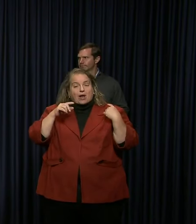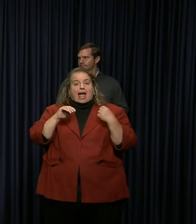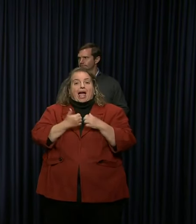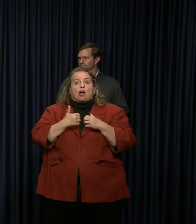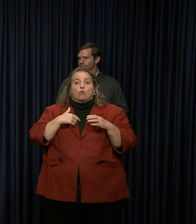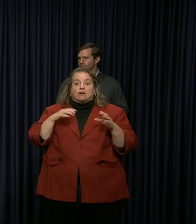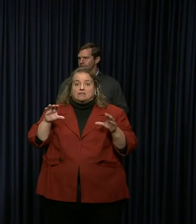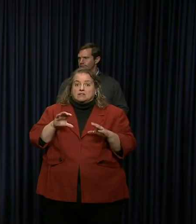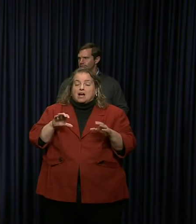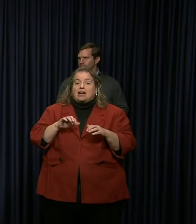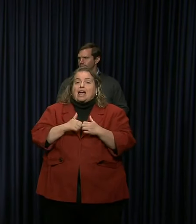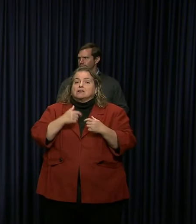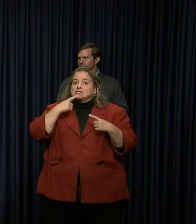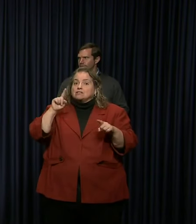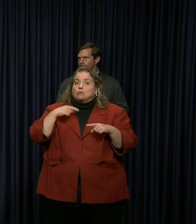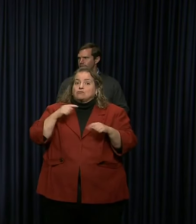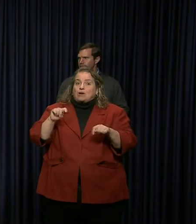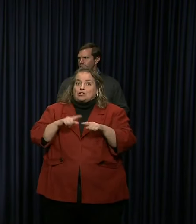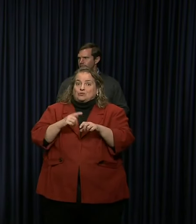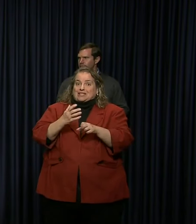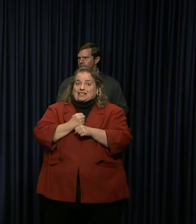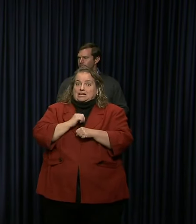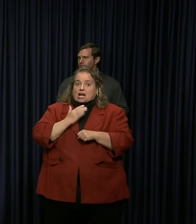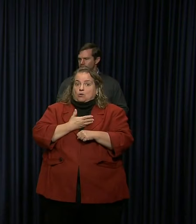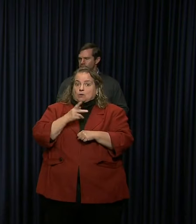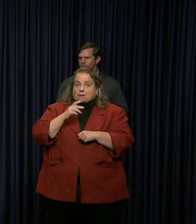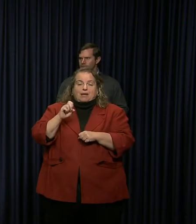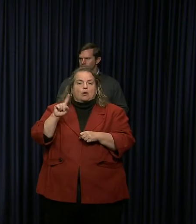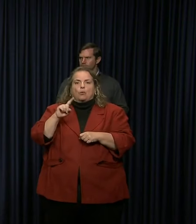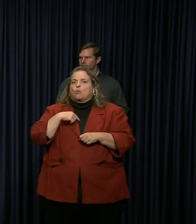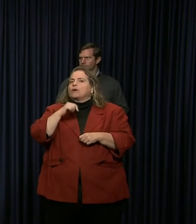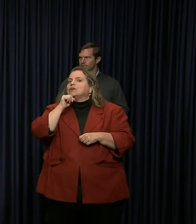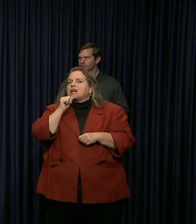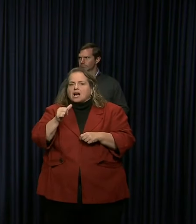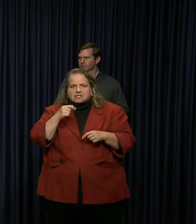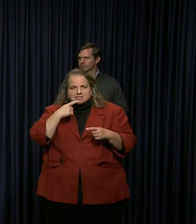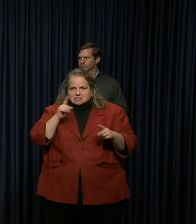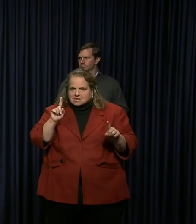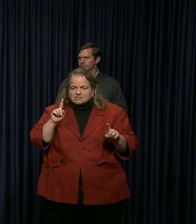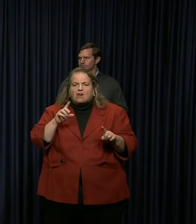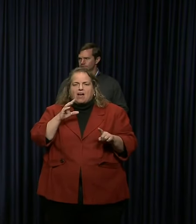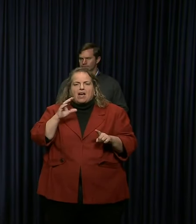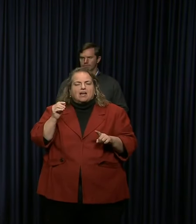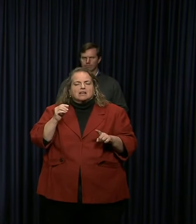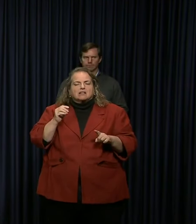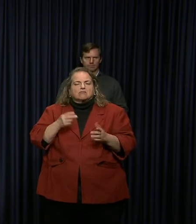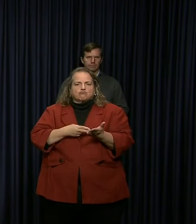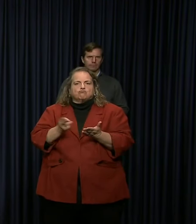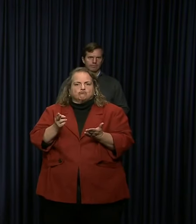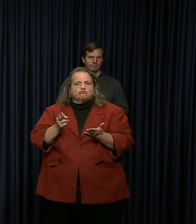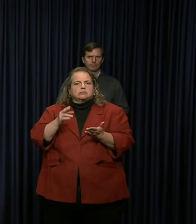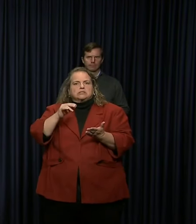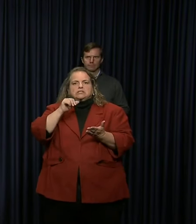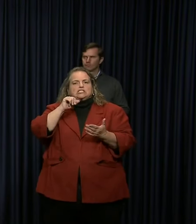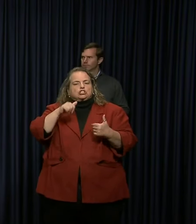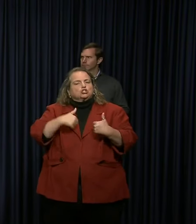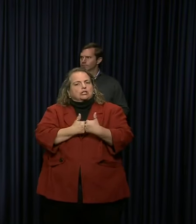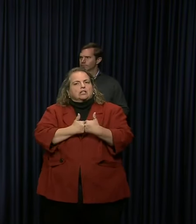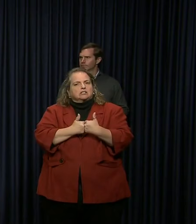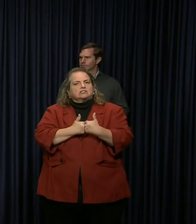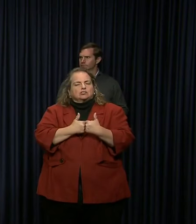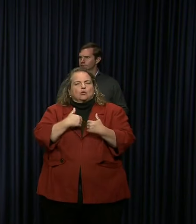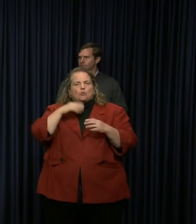we've been successful trying to get materials or where we haven't been successful. And quite frankly, it's been challenging to be successful. We're going to have some victories, we